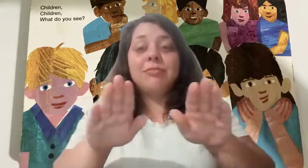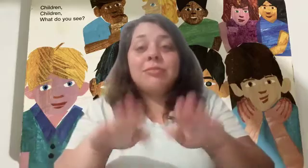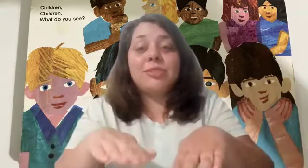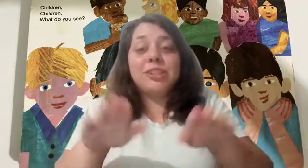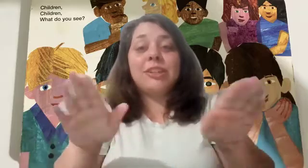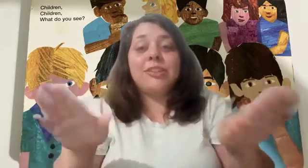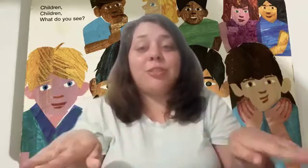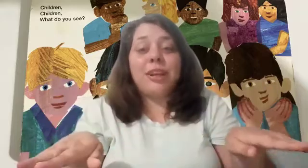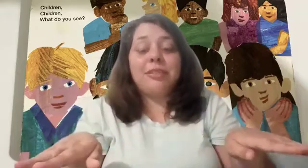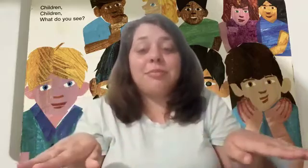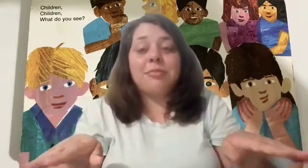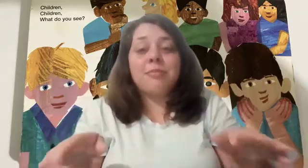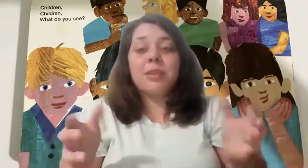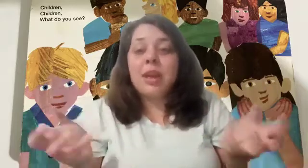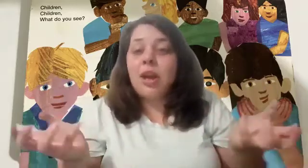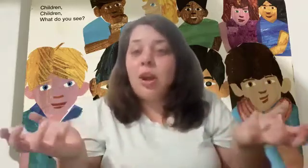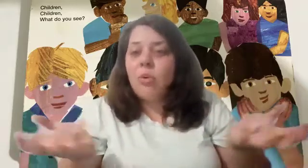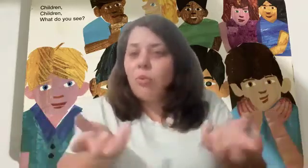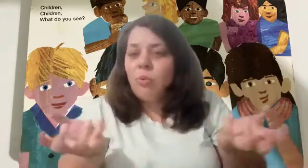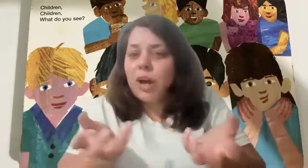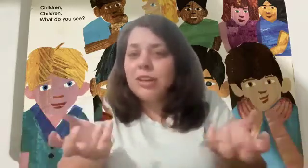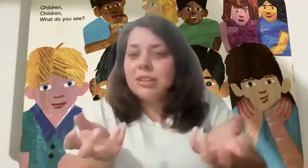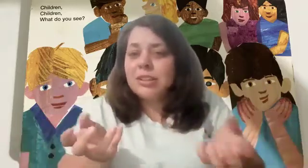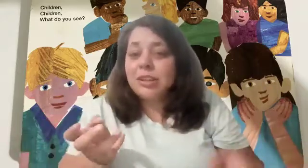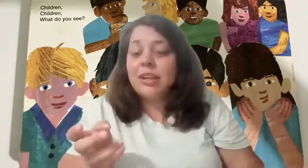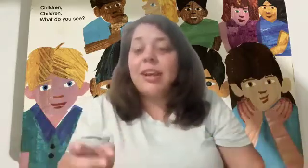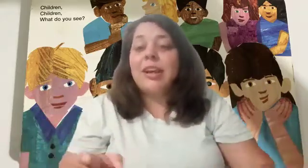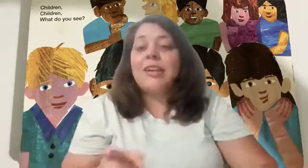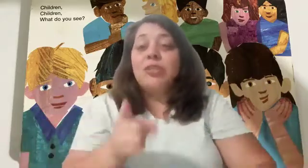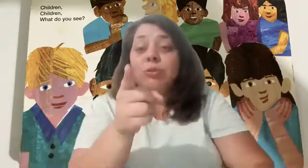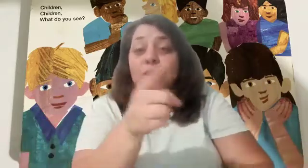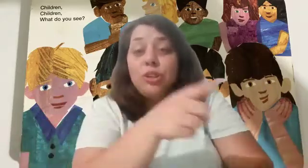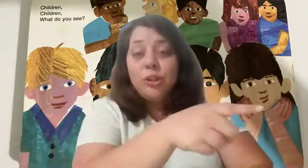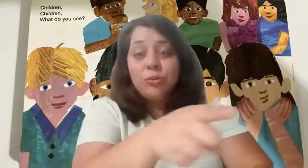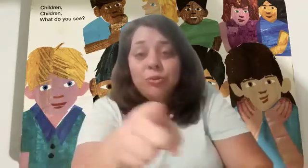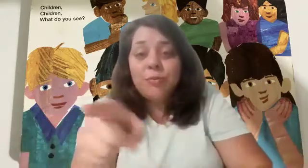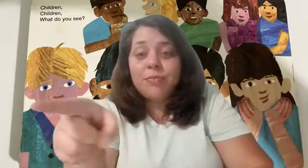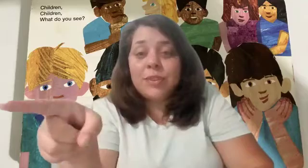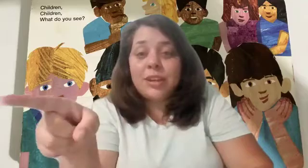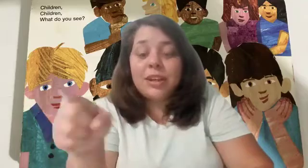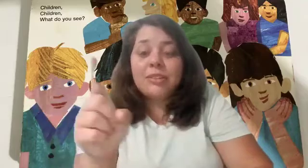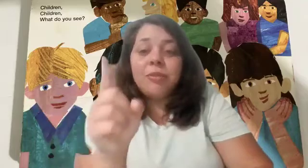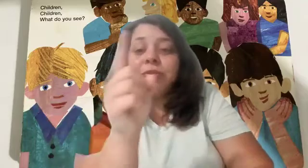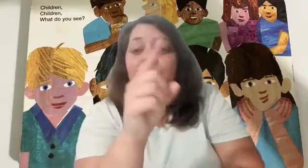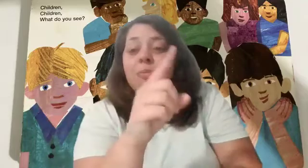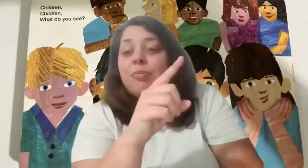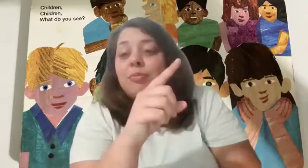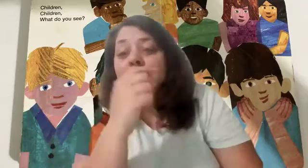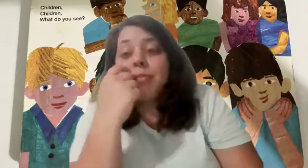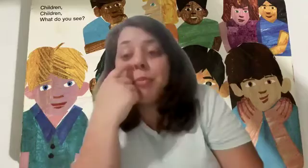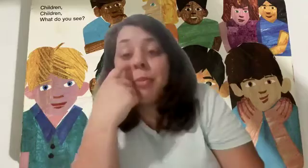Children, children. What do you, so